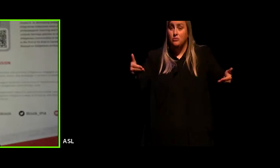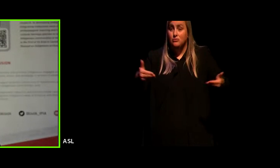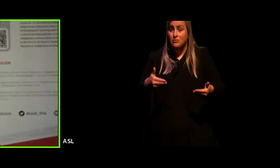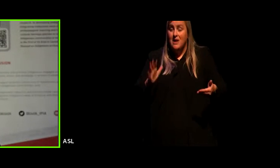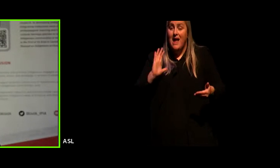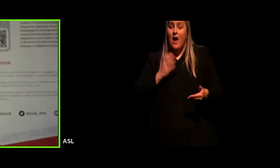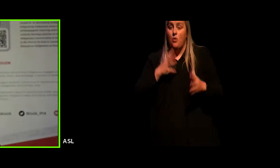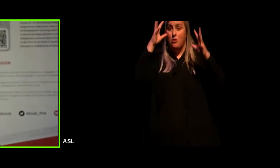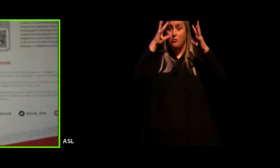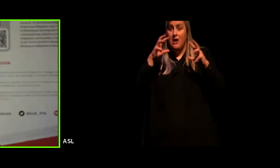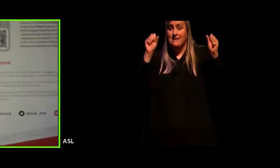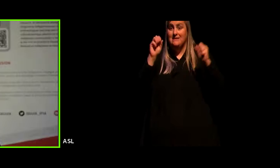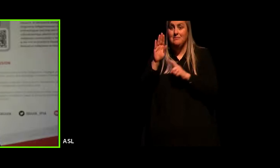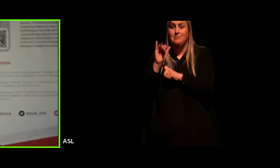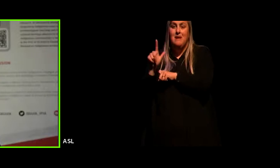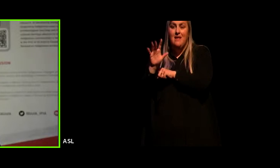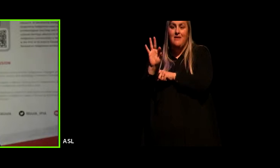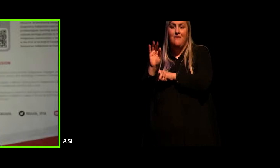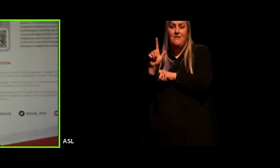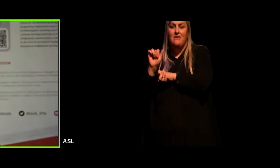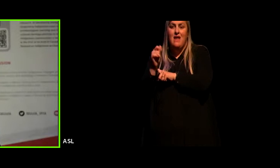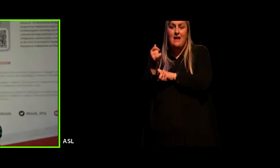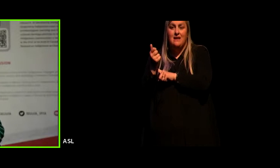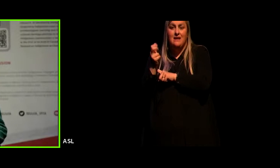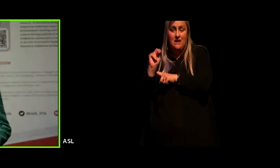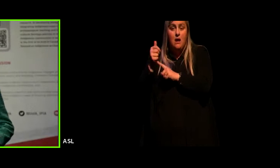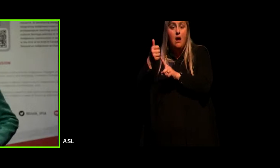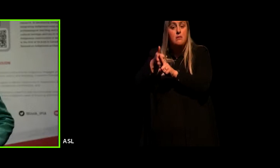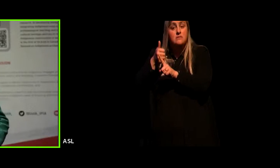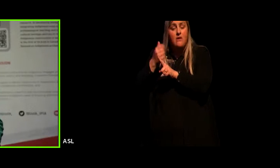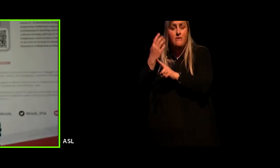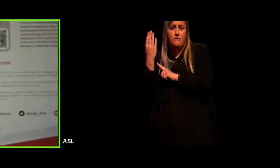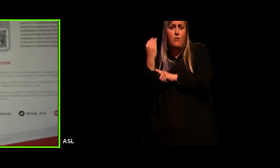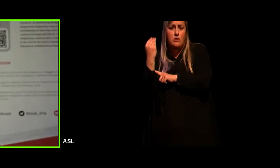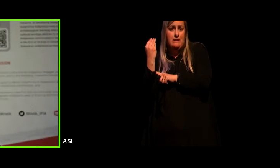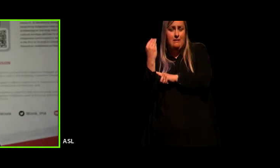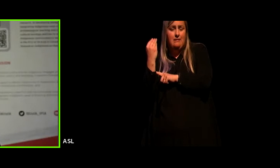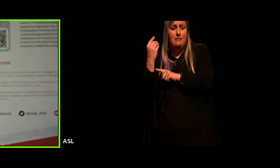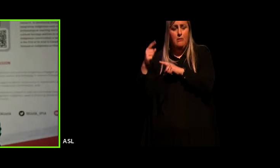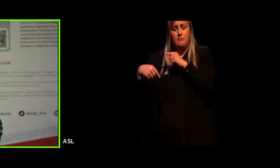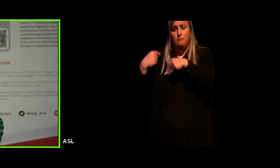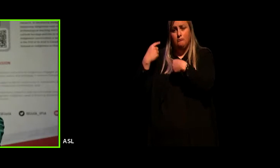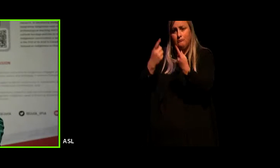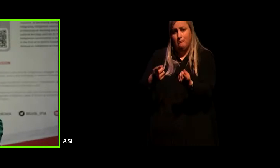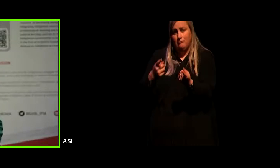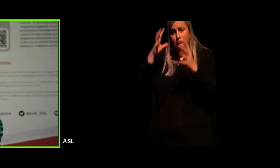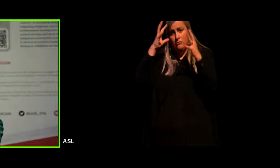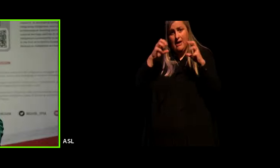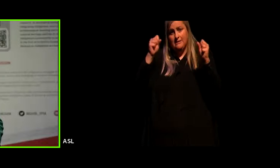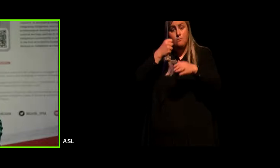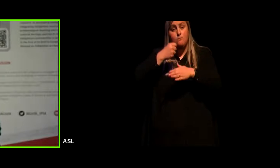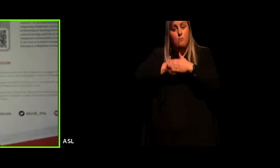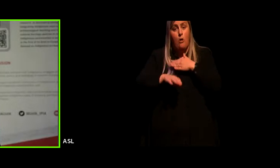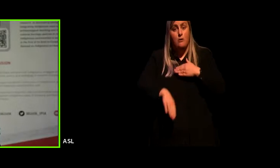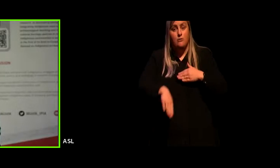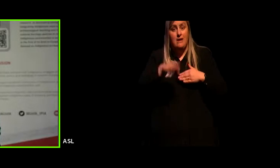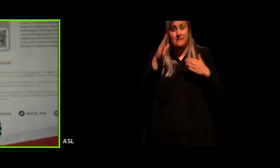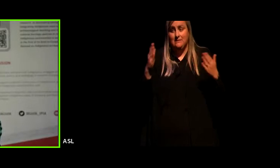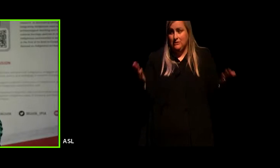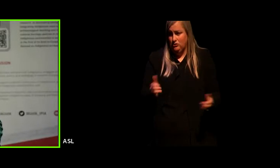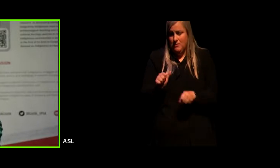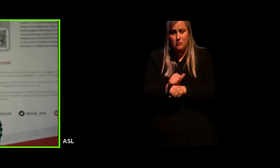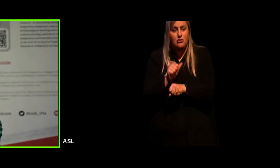Bill Flanagan, the 14th president and vice chancellor of the University of Alberta. Born and raised in